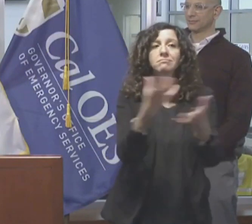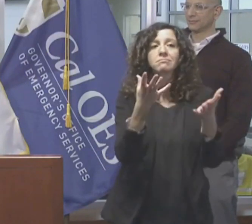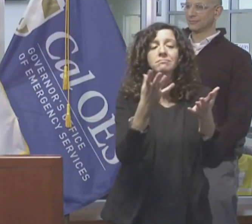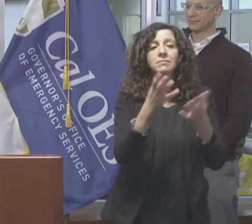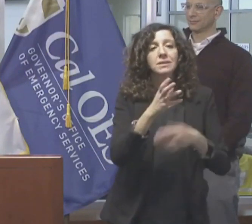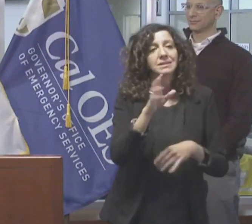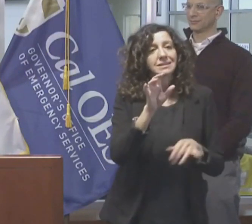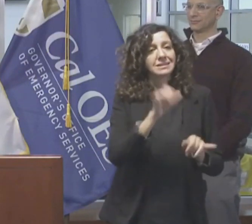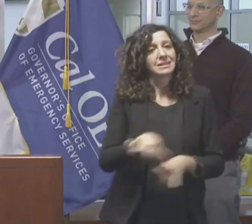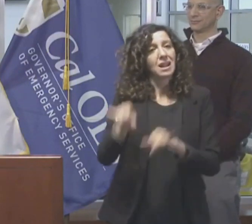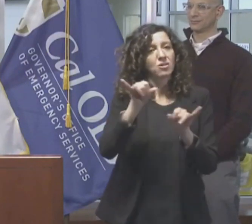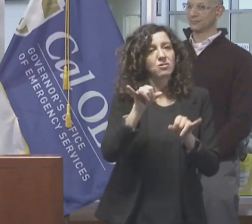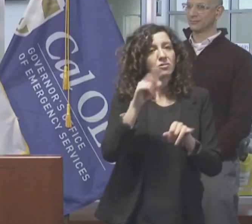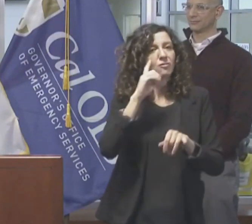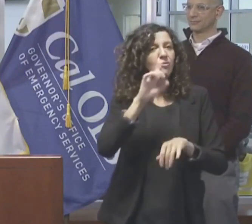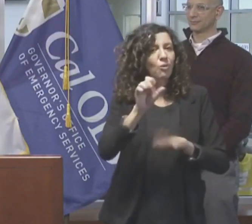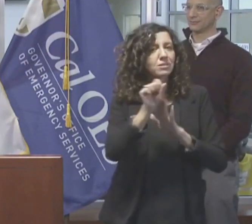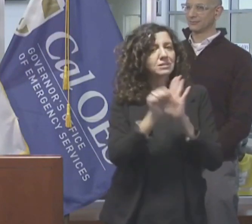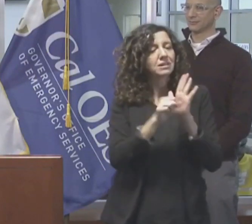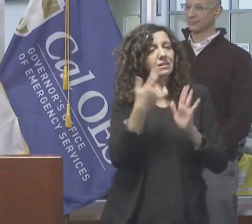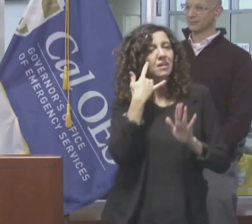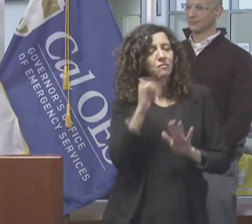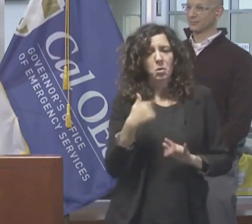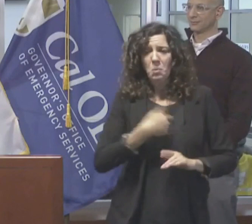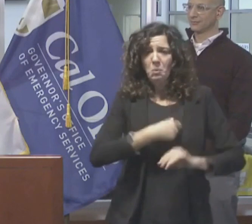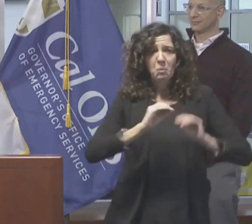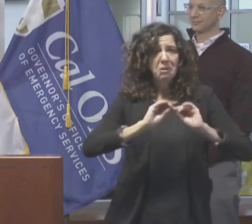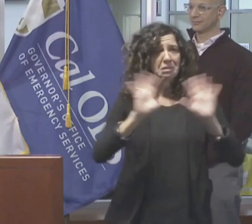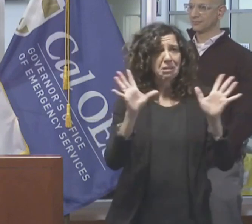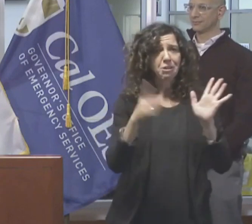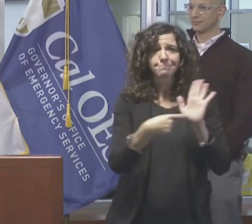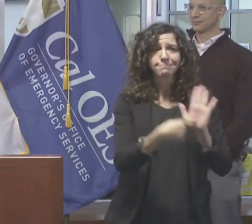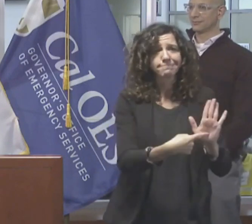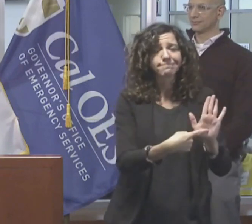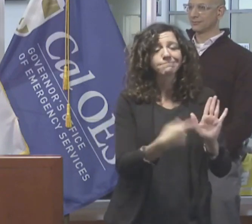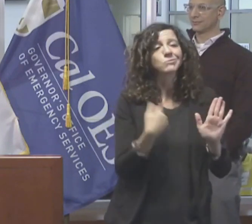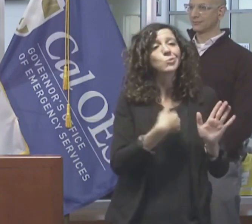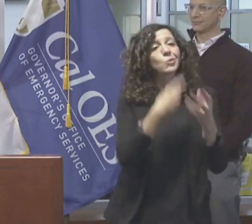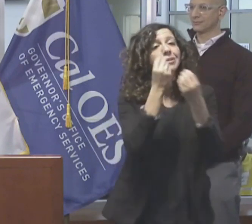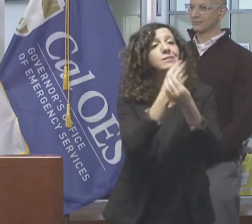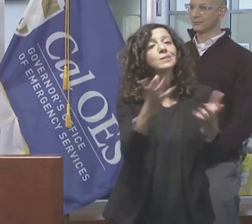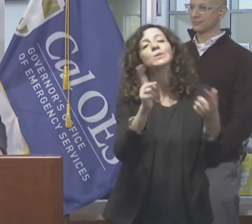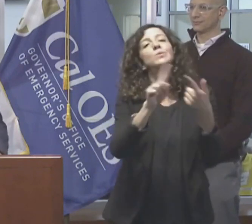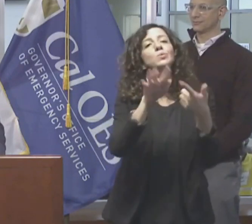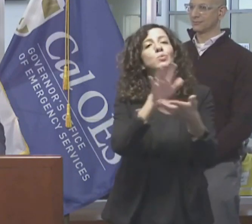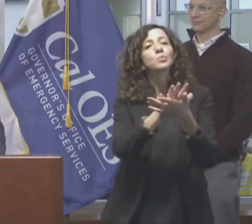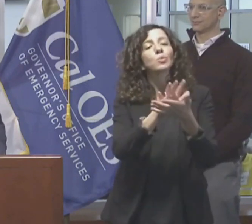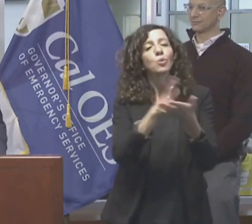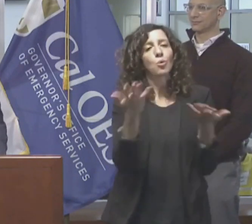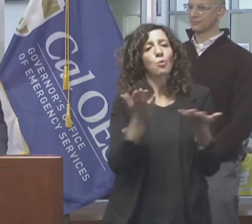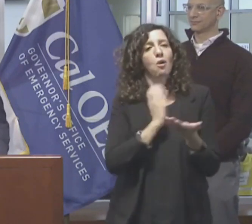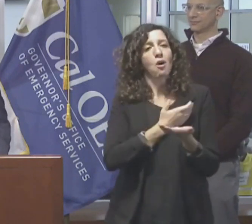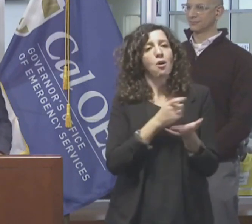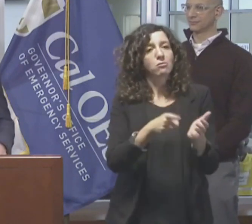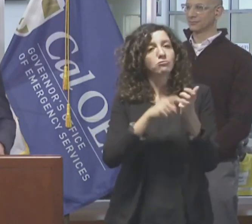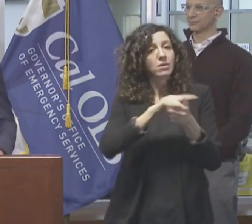clear. Last Saturday, we laid out for schools our criteria across the state of California. And it was based